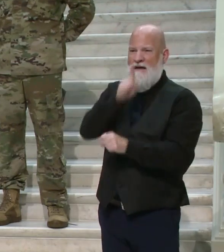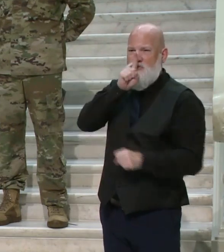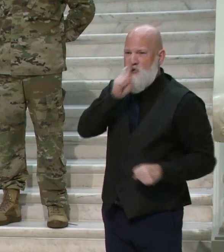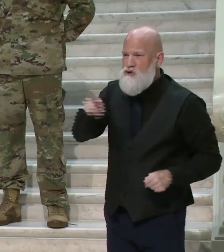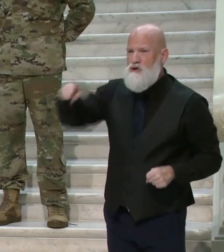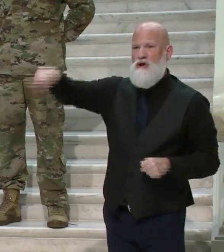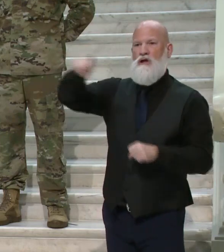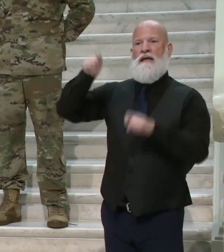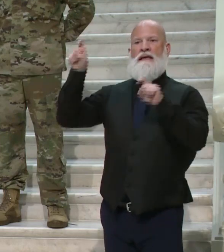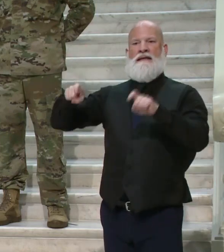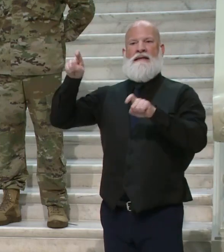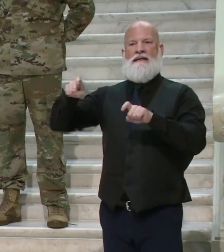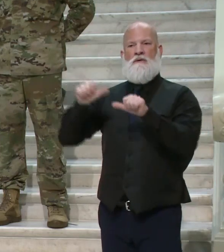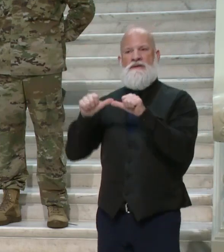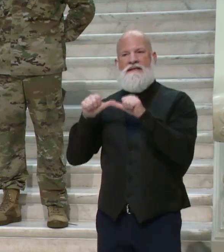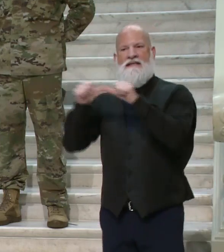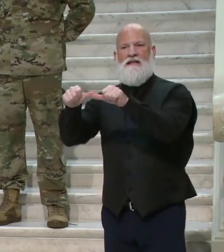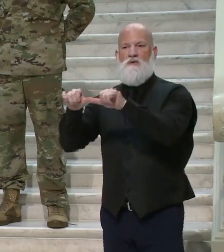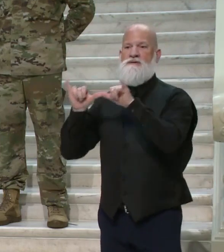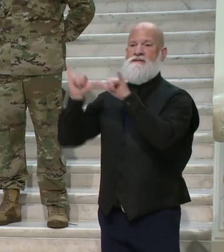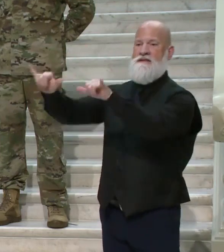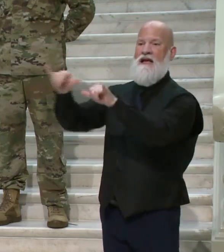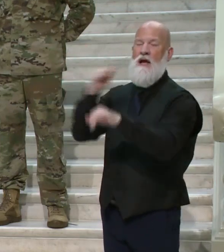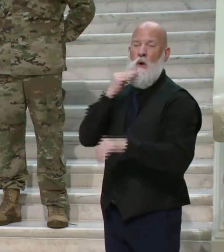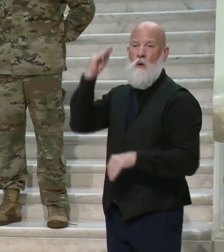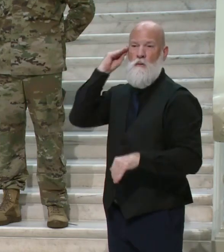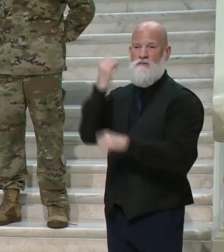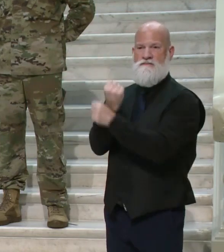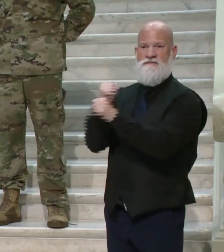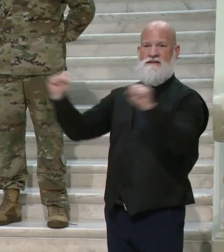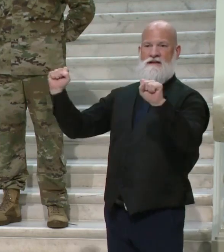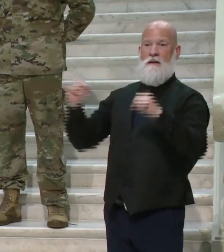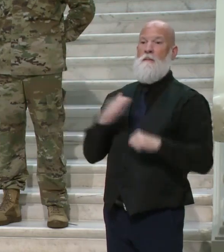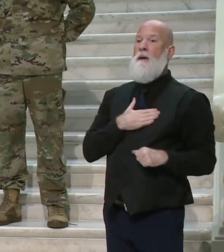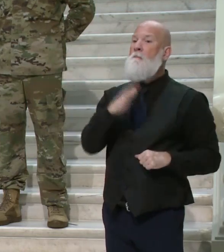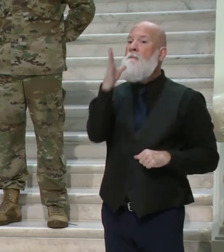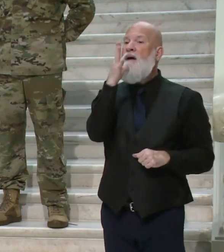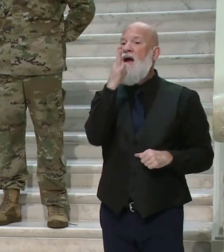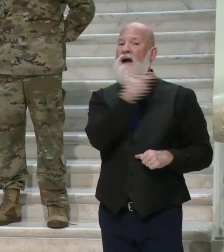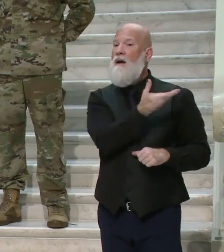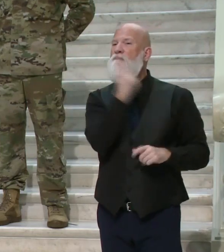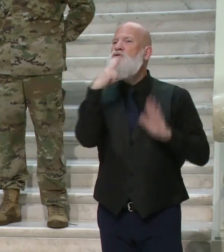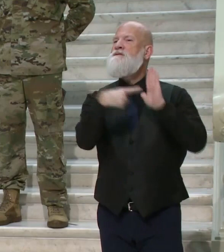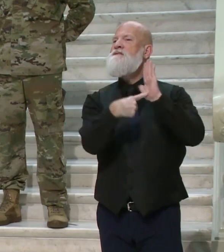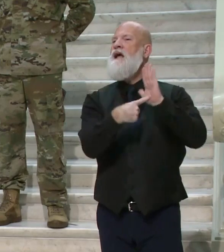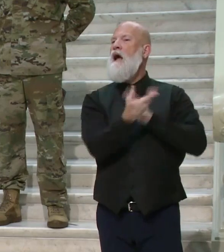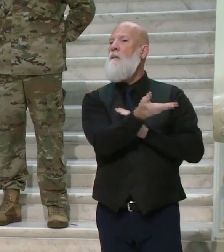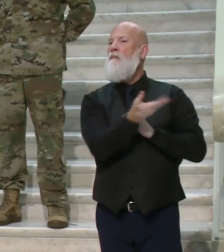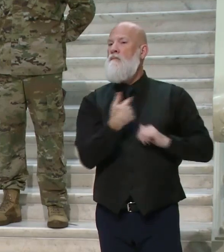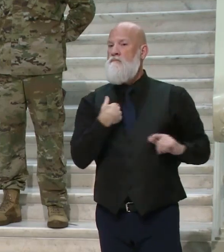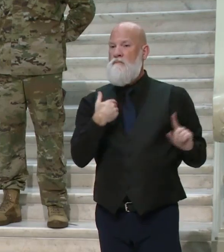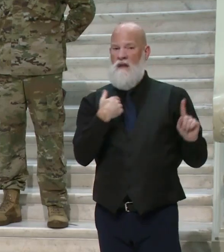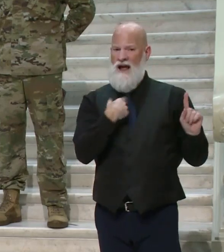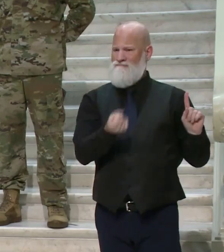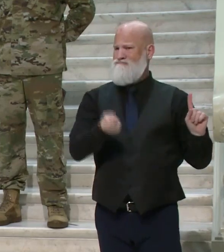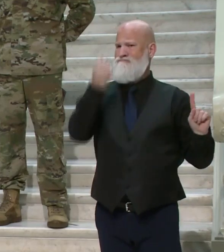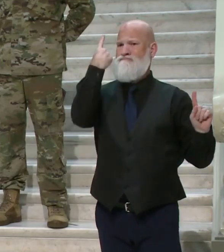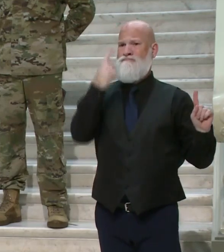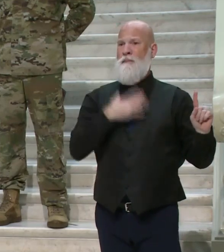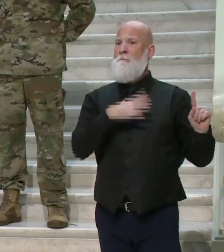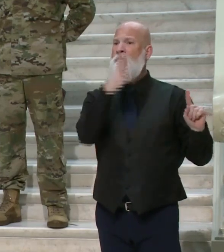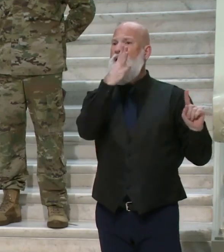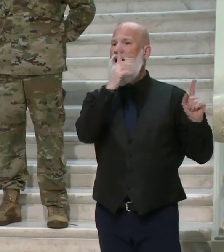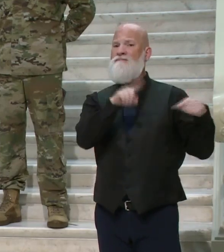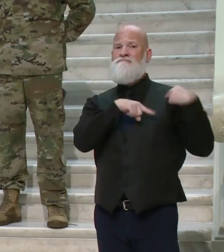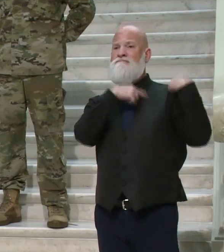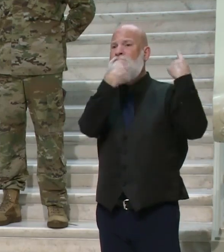continue to shelter in place. My mom is a good example. I know it's been frustrating with her. She just